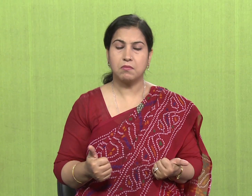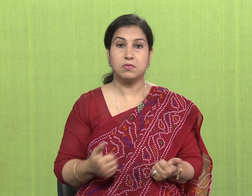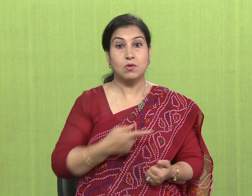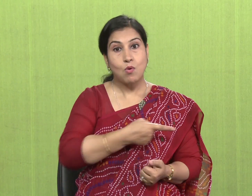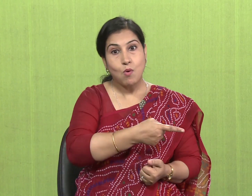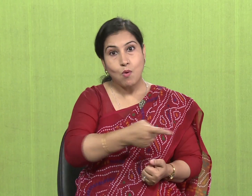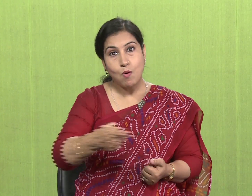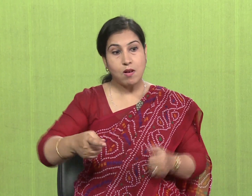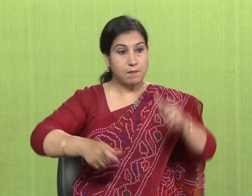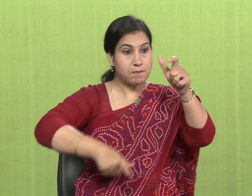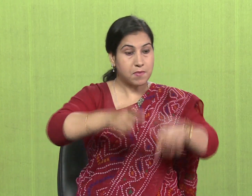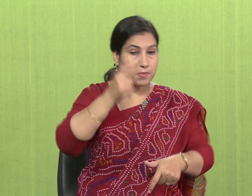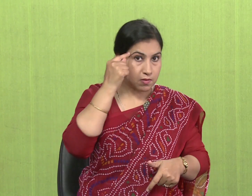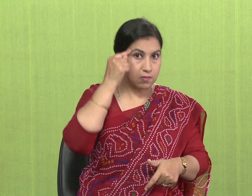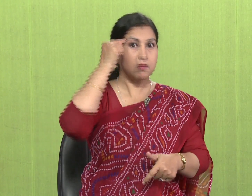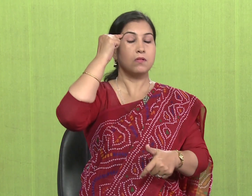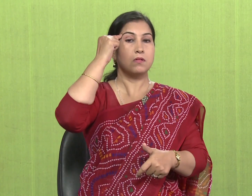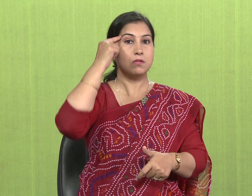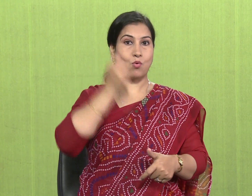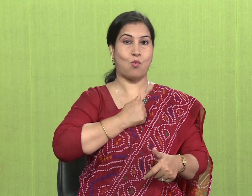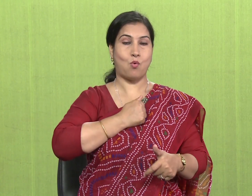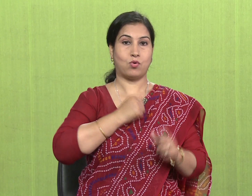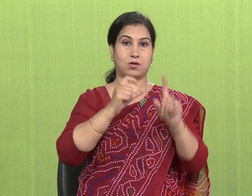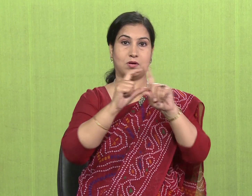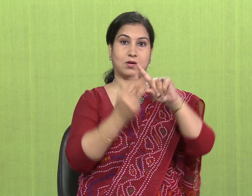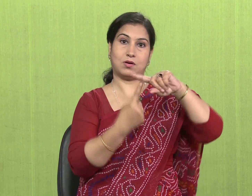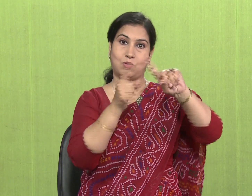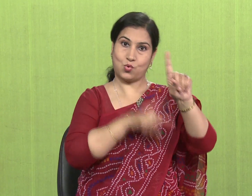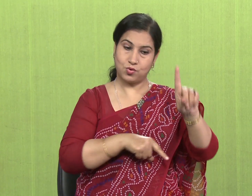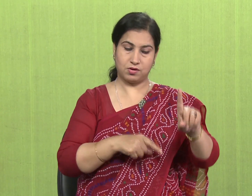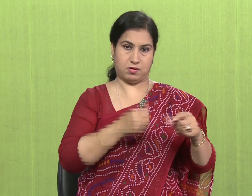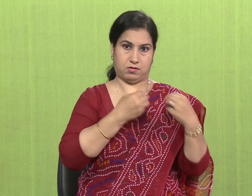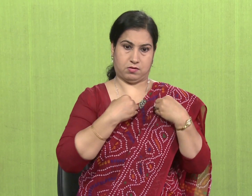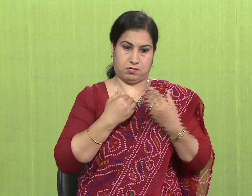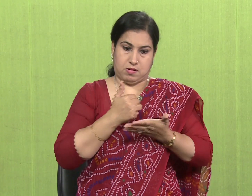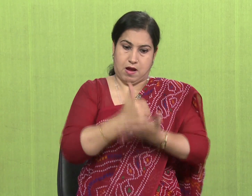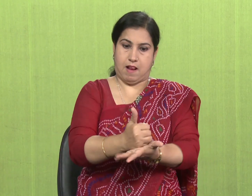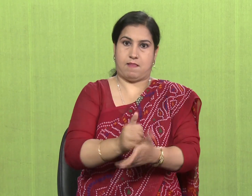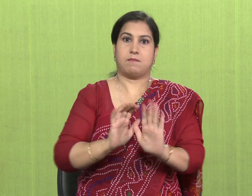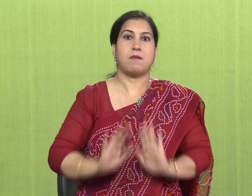Indians recognize their role in conserving biodiversity.